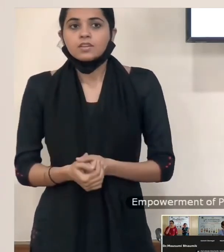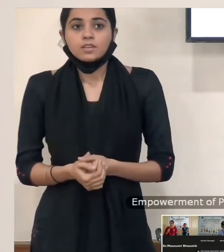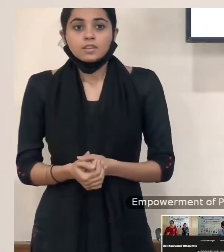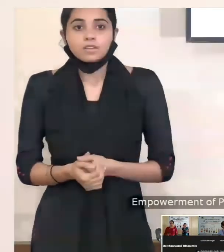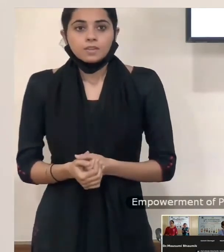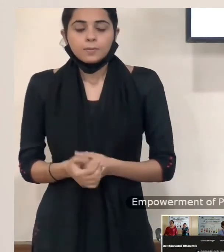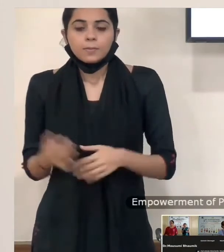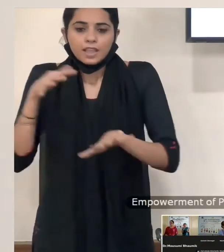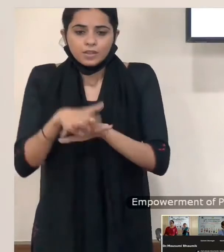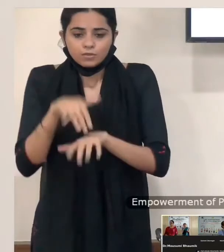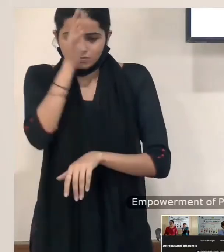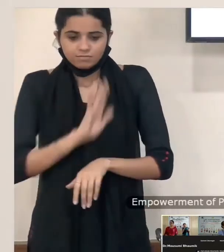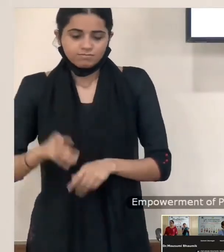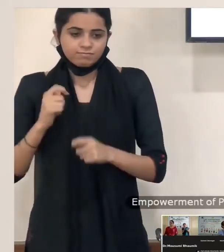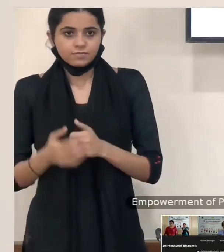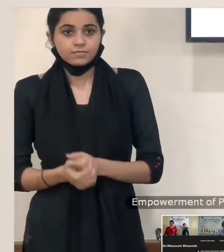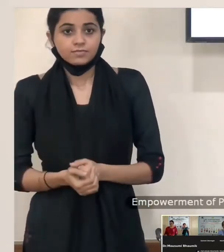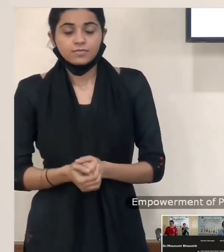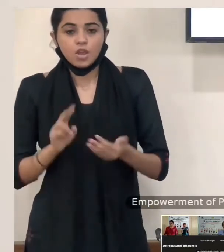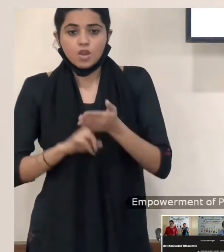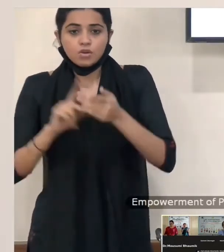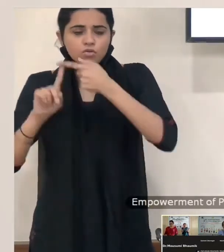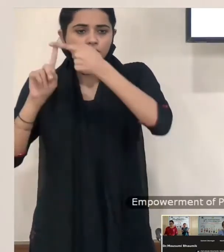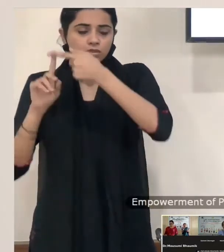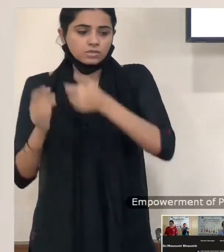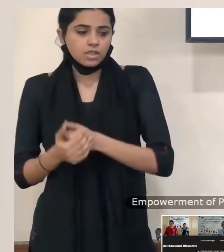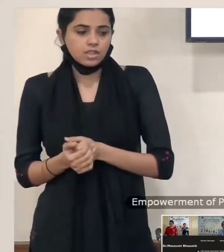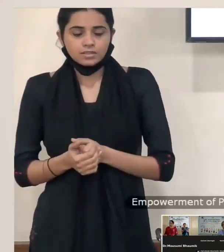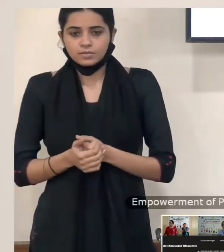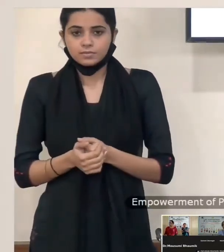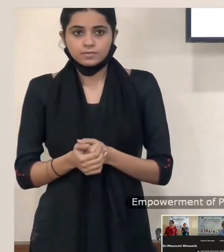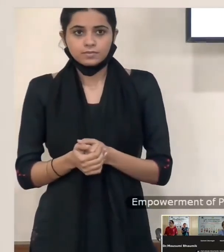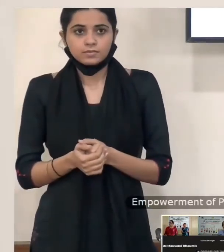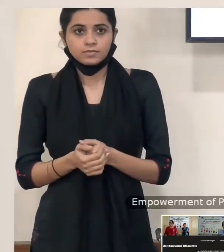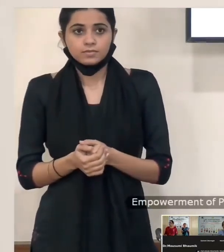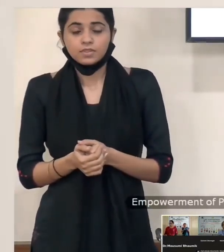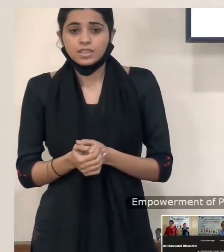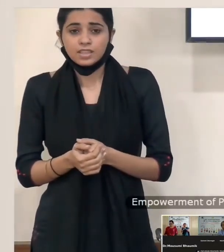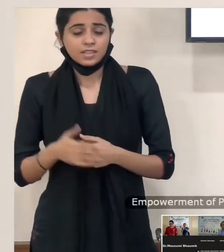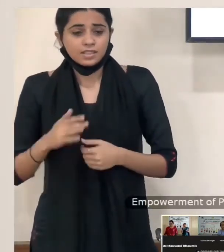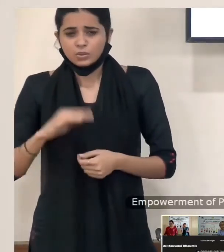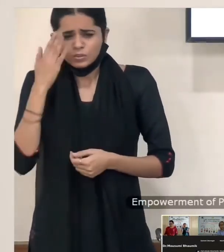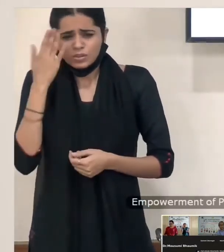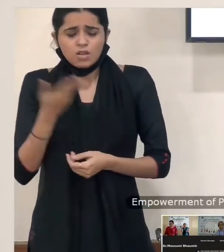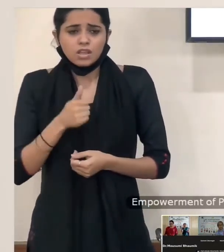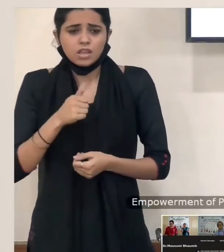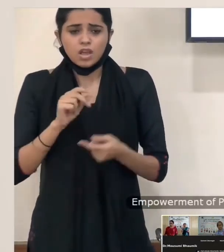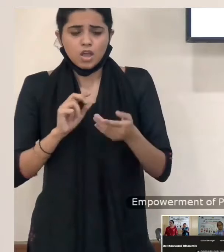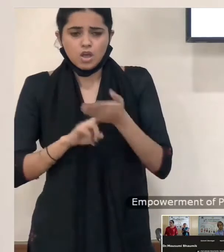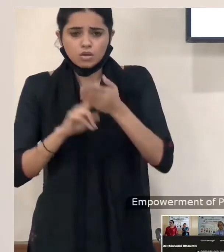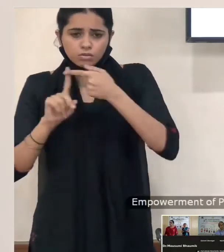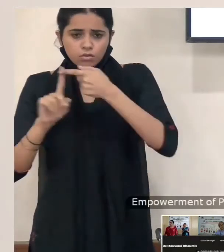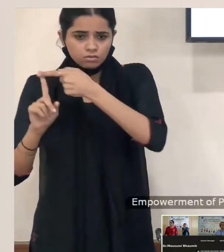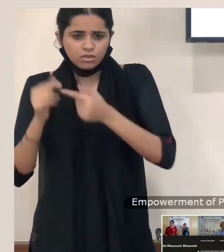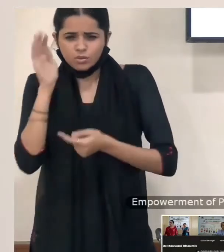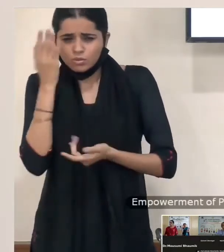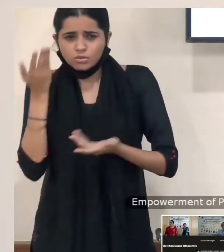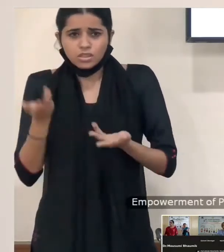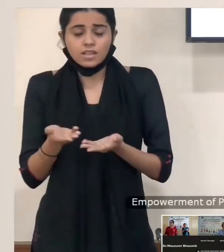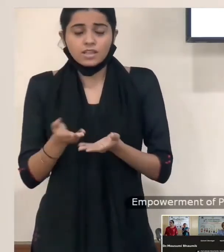towards the inclusive India. The Northeast region of the India is historically known for its finest artisans